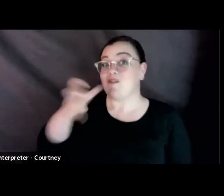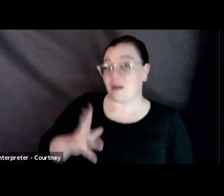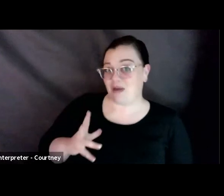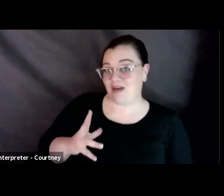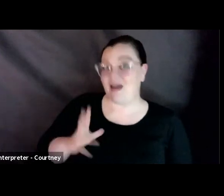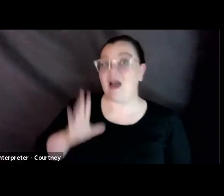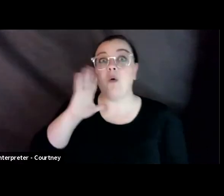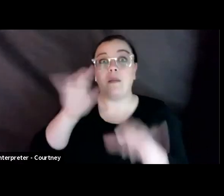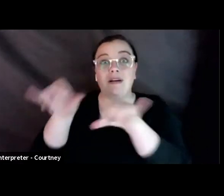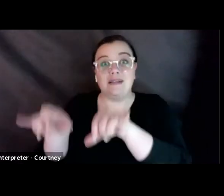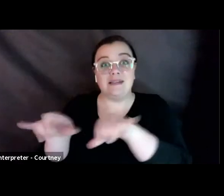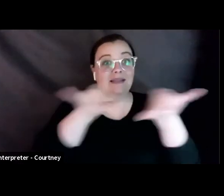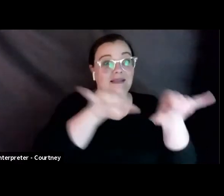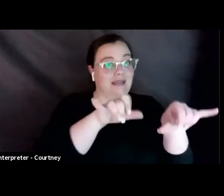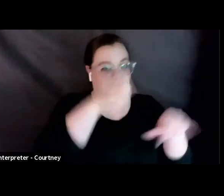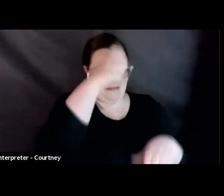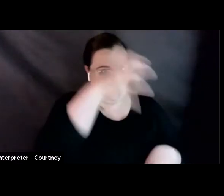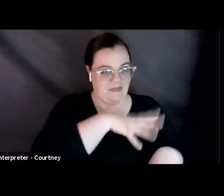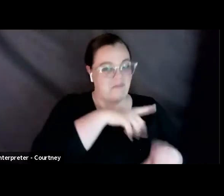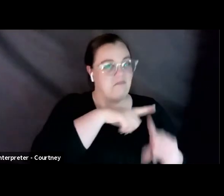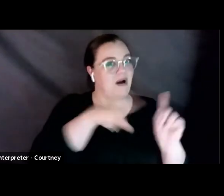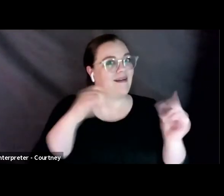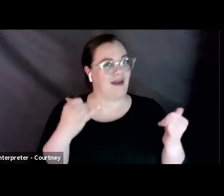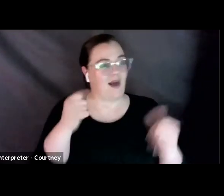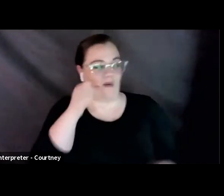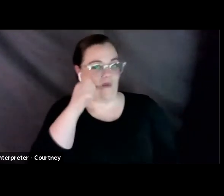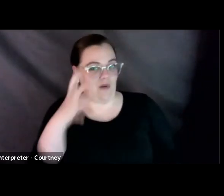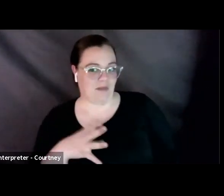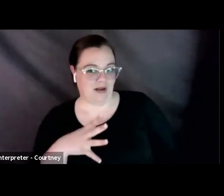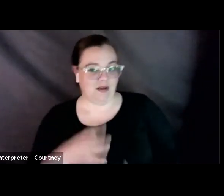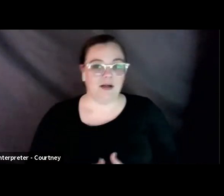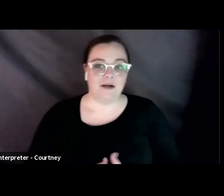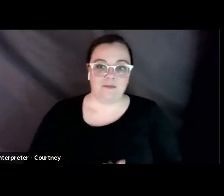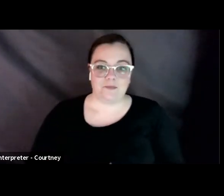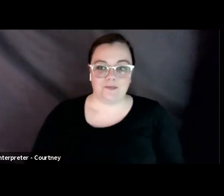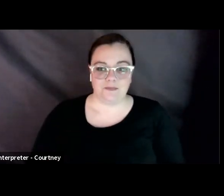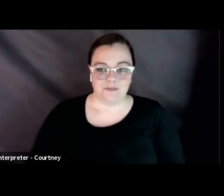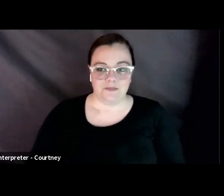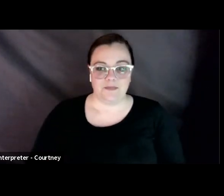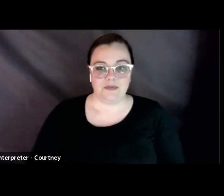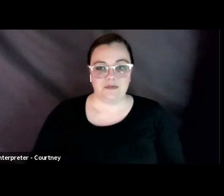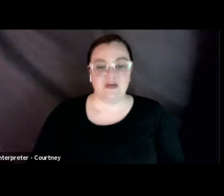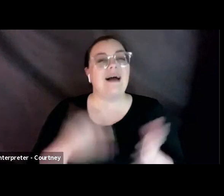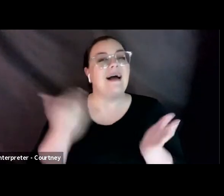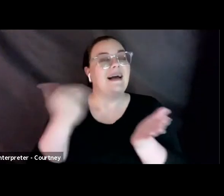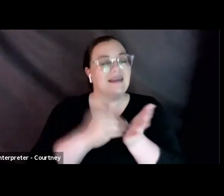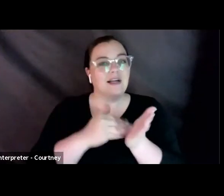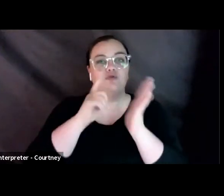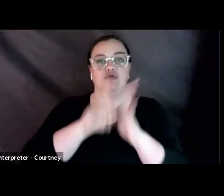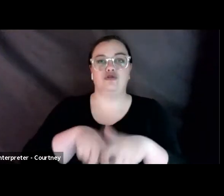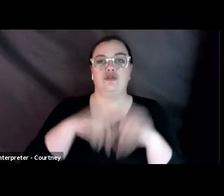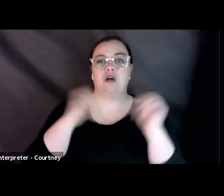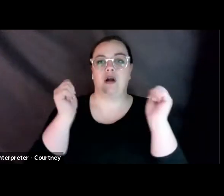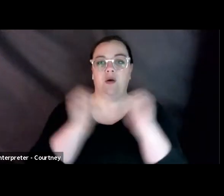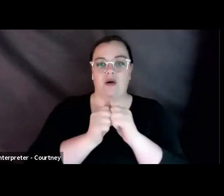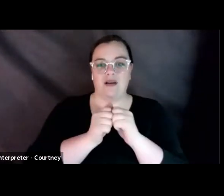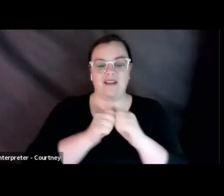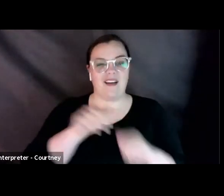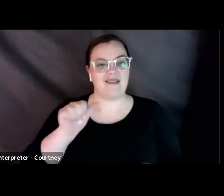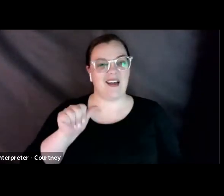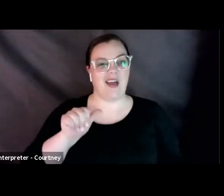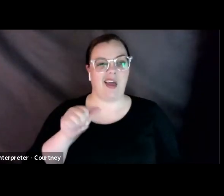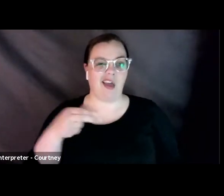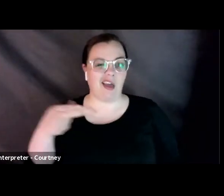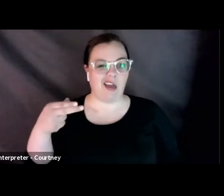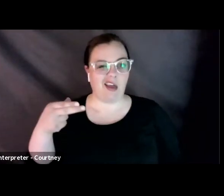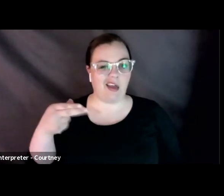just did, and we're going to start with, again, if it's a breathy voice, you're going to go ah,